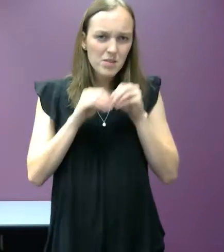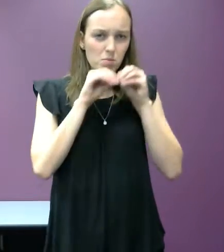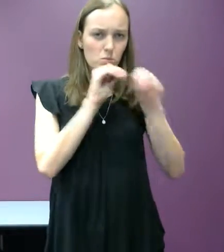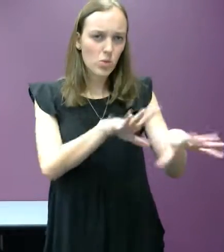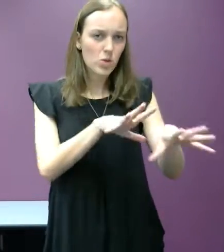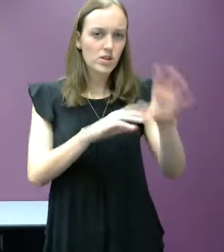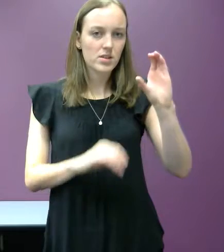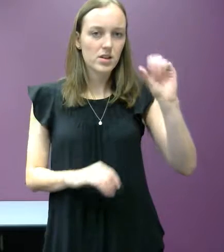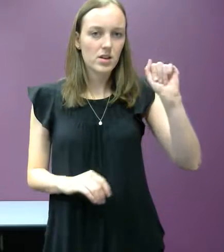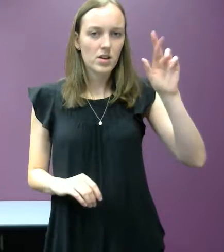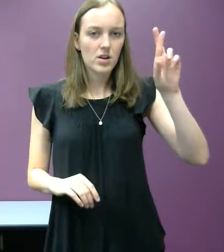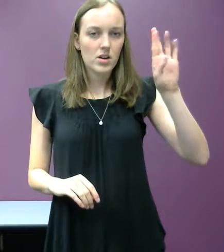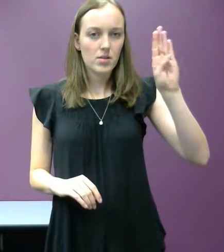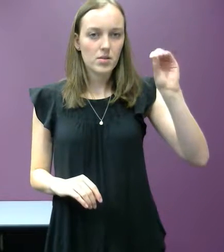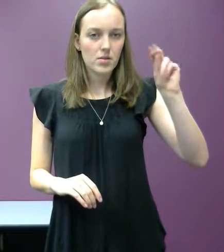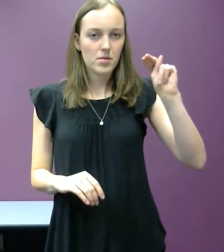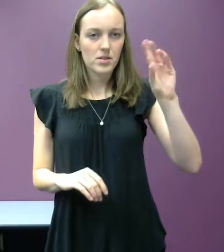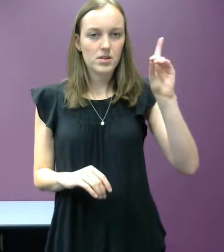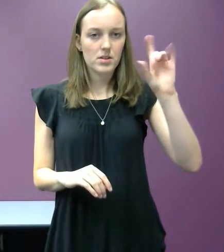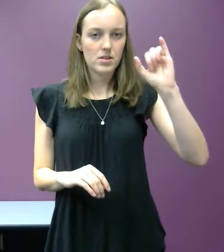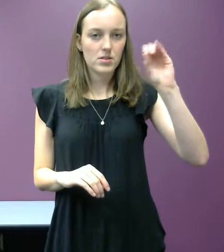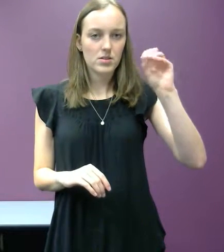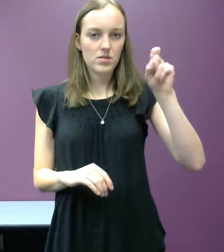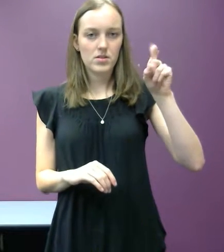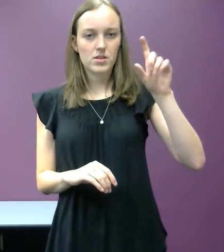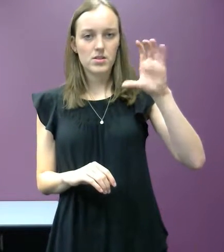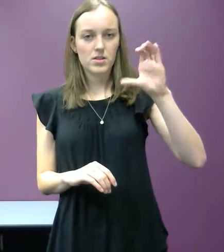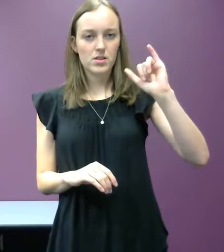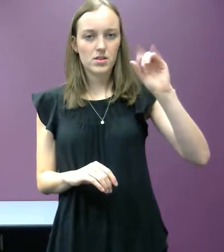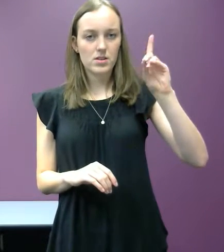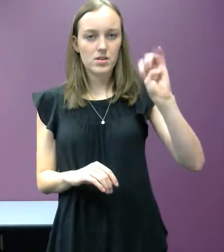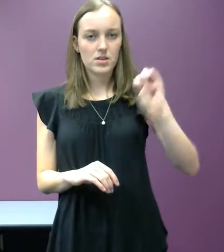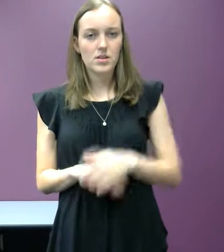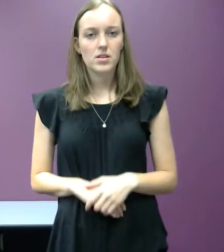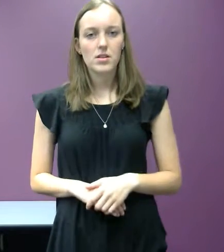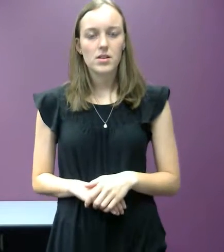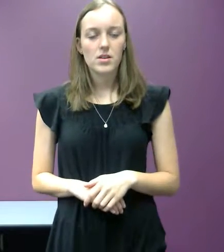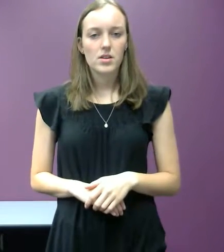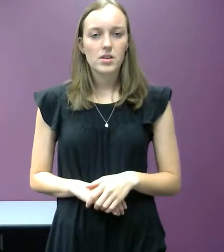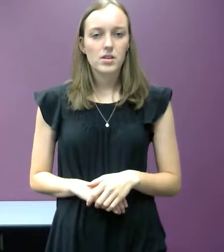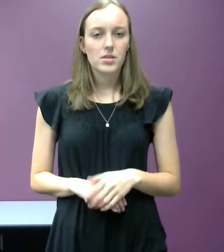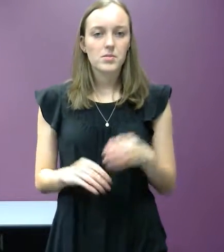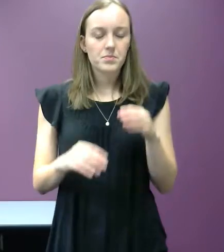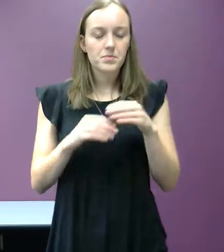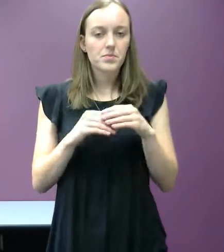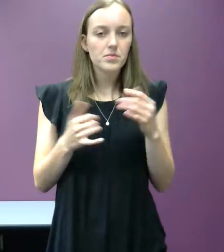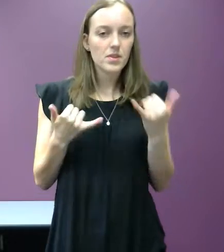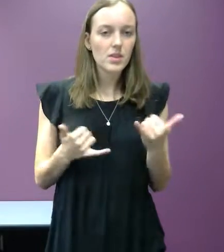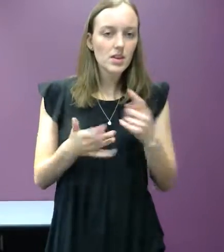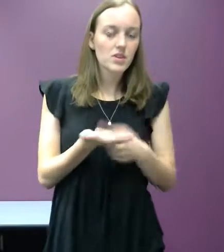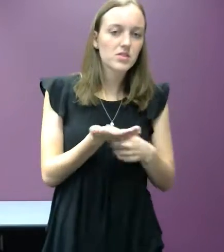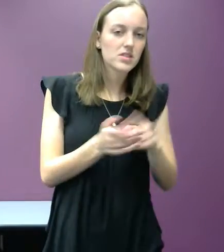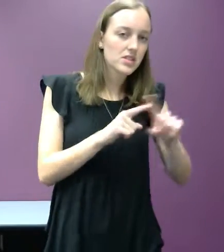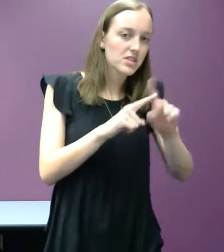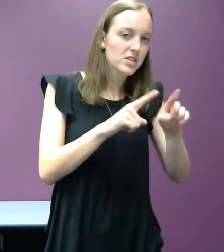right? Now we're going to go on to another lesson. So put your things away and get ready. We'll